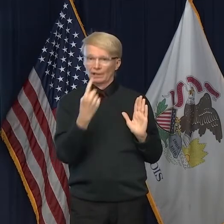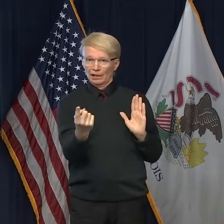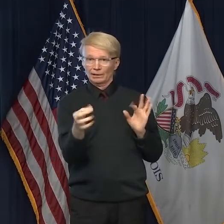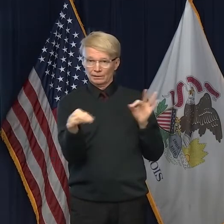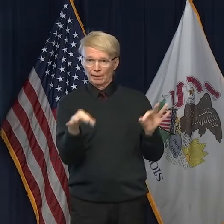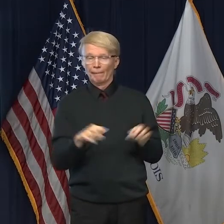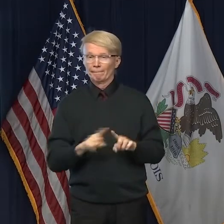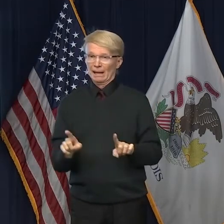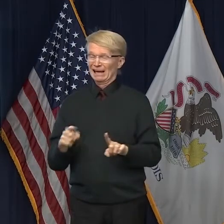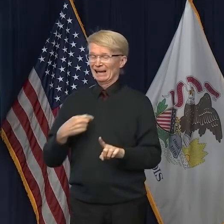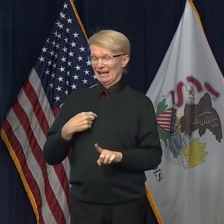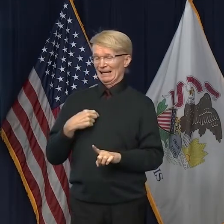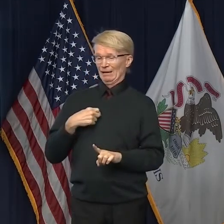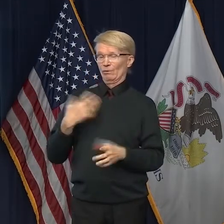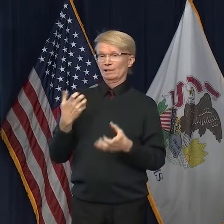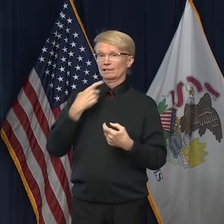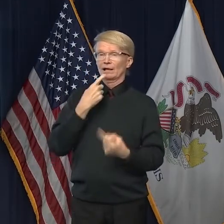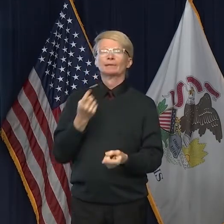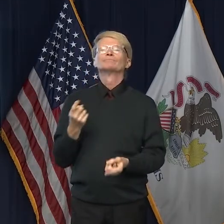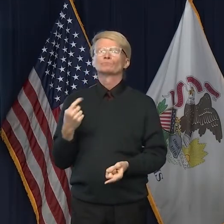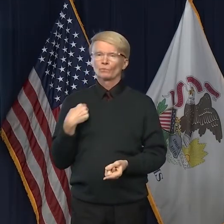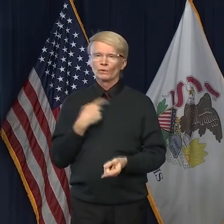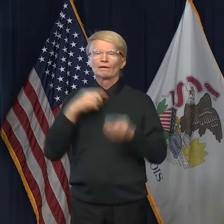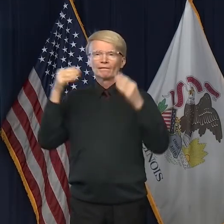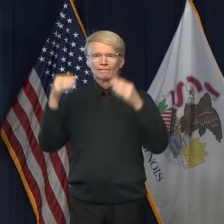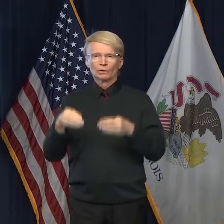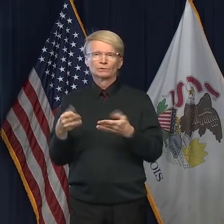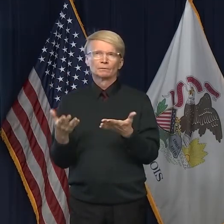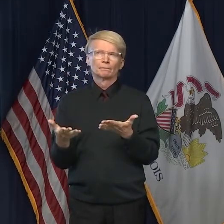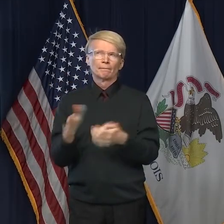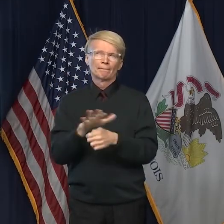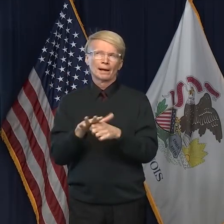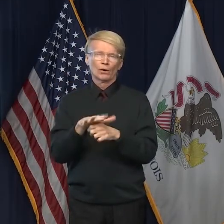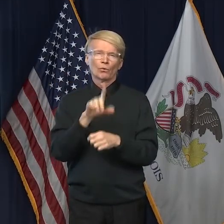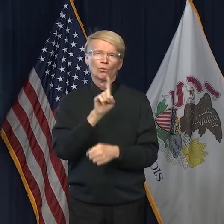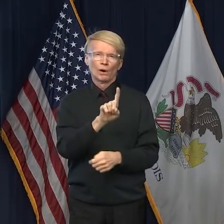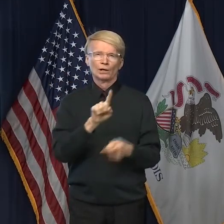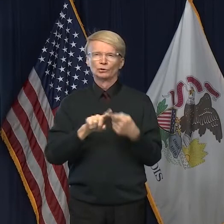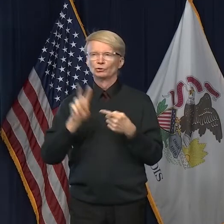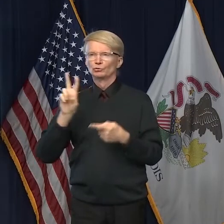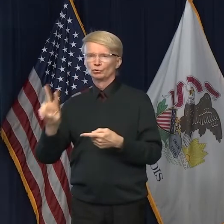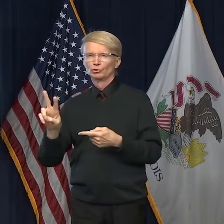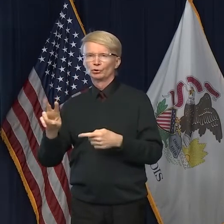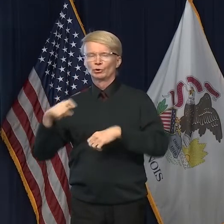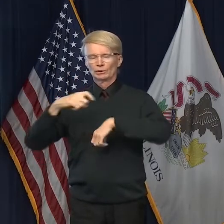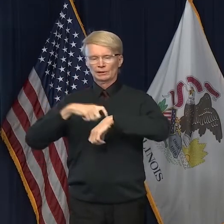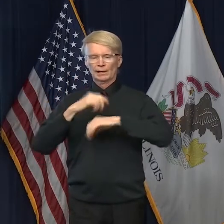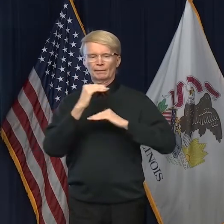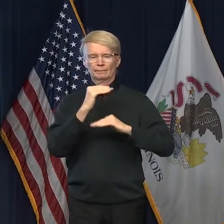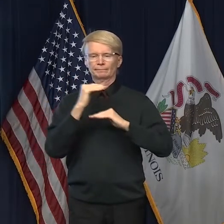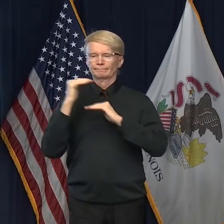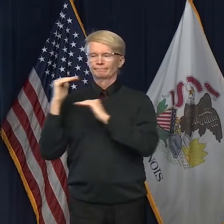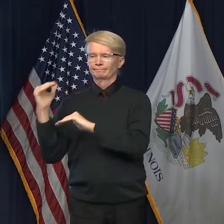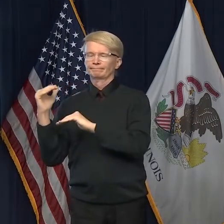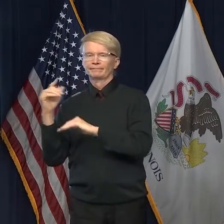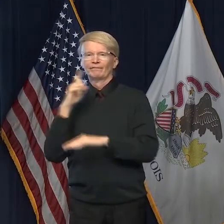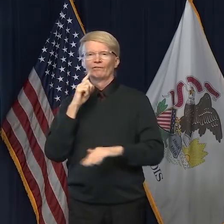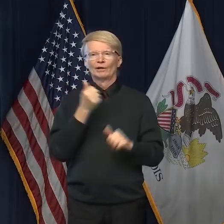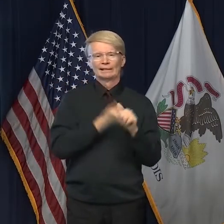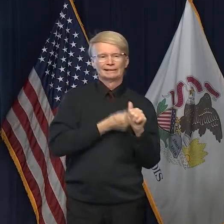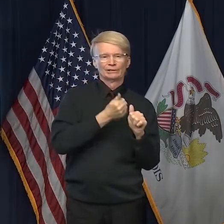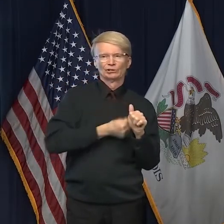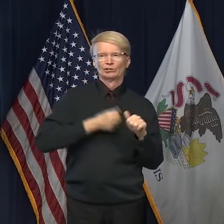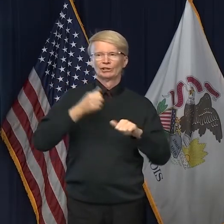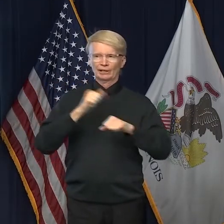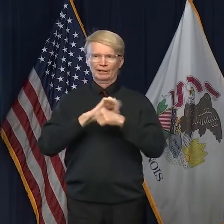that, we've always focused on, 1 to 2 incubation periods as a way to measure how big the surge